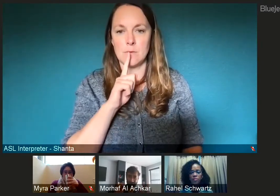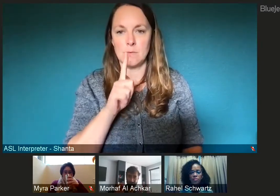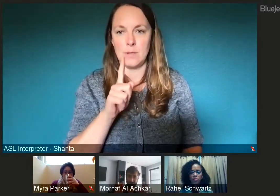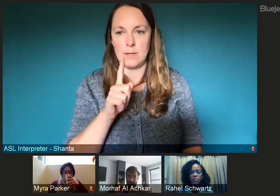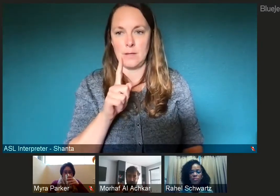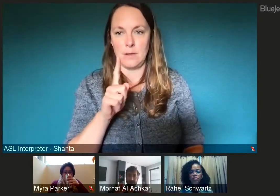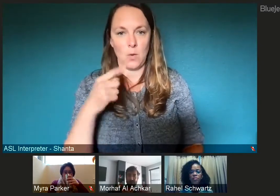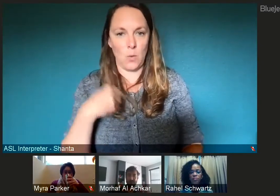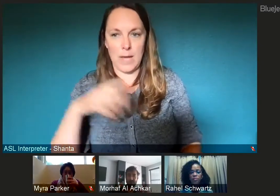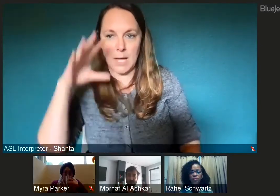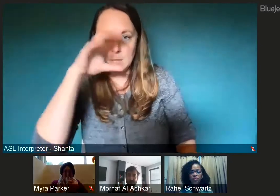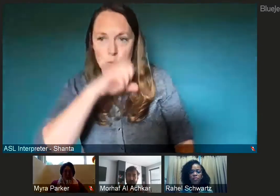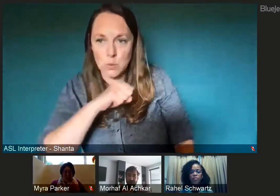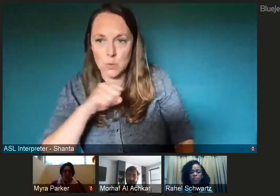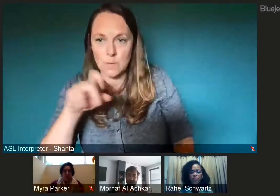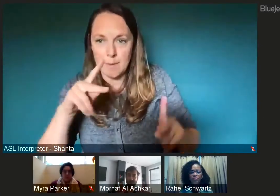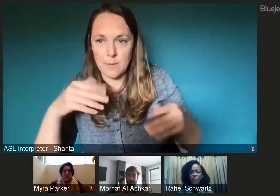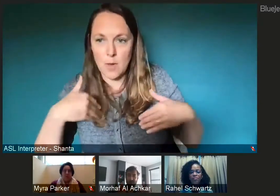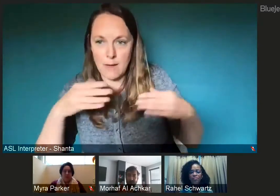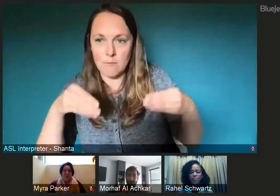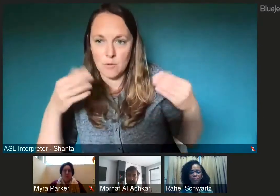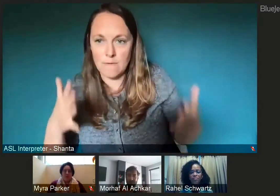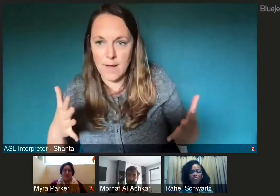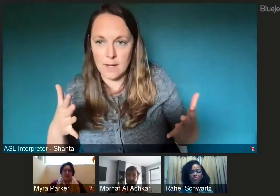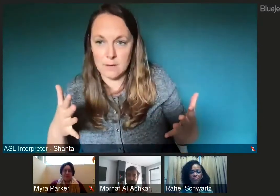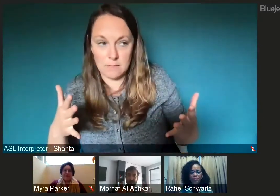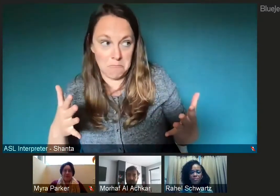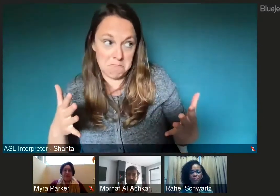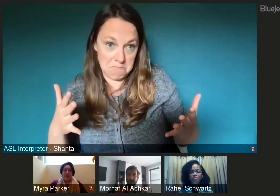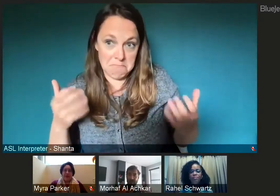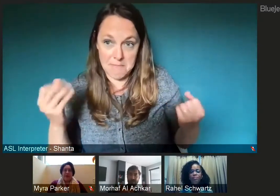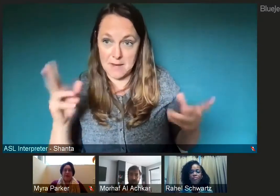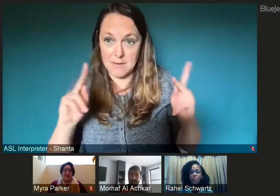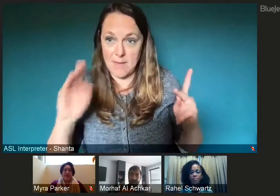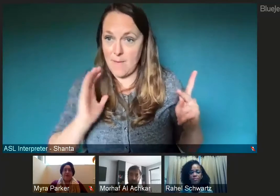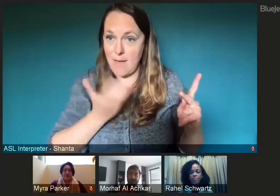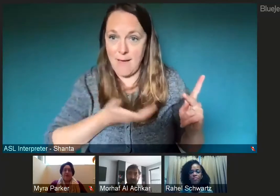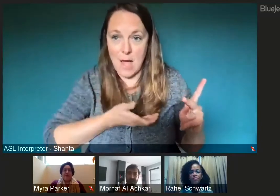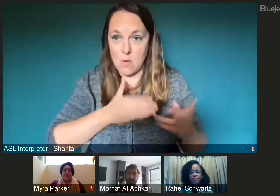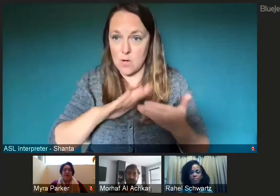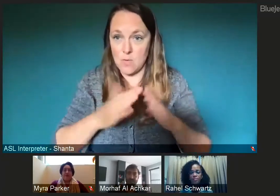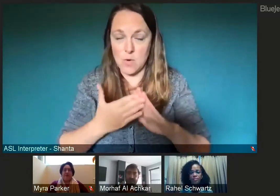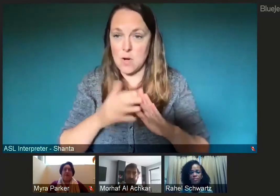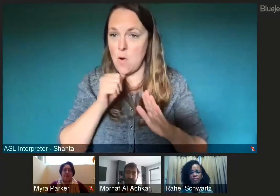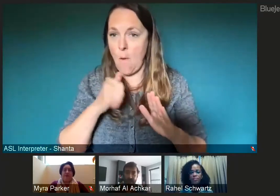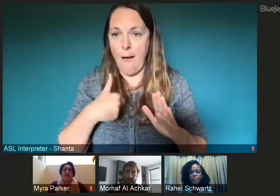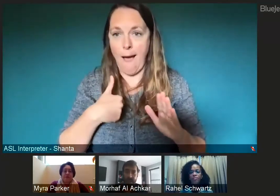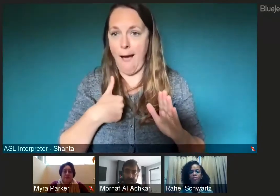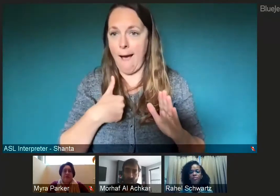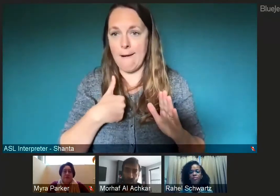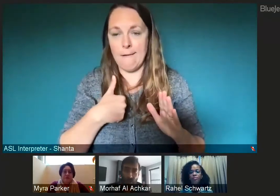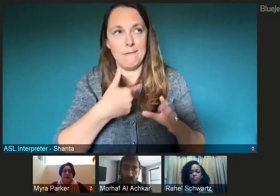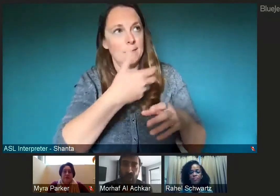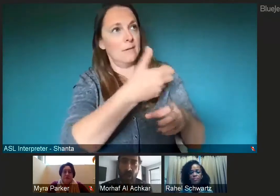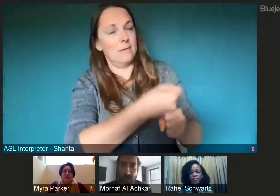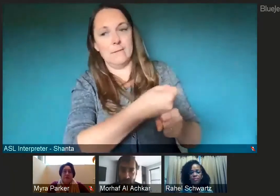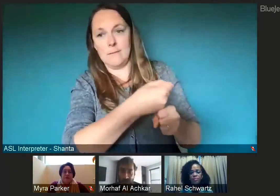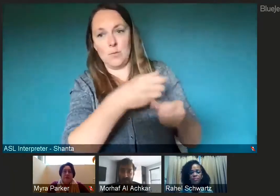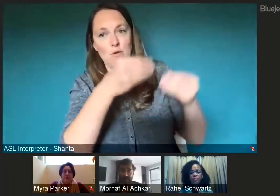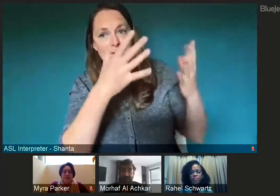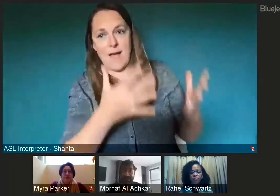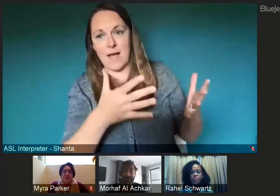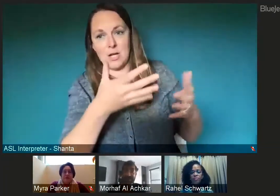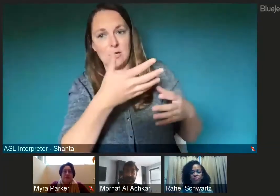provider. Many people in our communities do not have a healthcare provider that they can trust and they can go to.